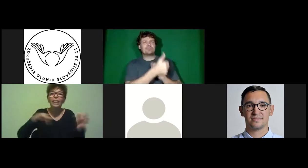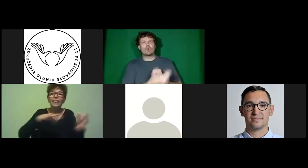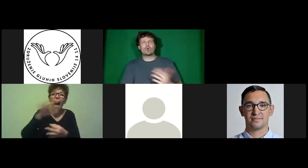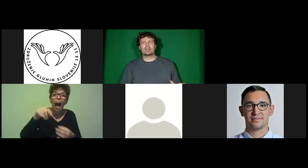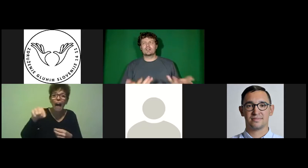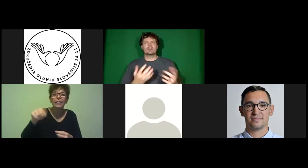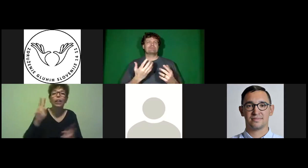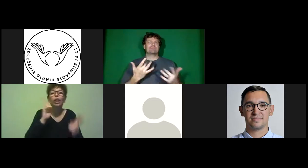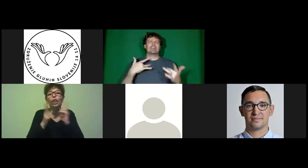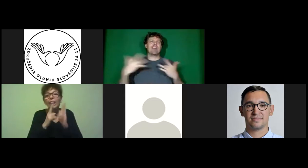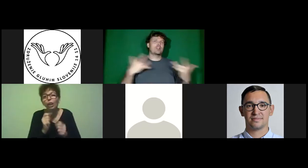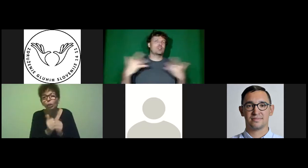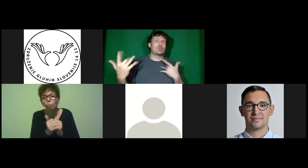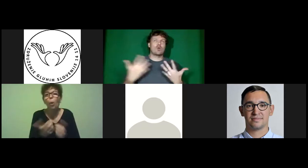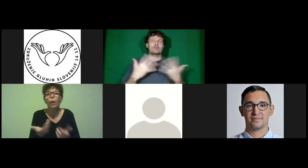can do.